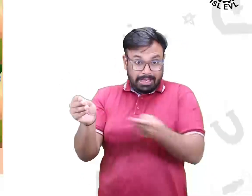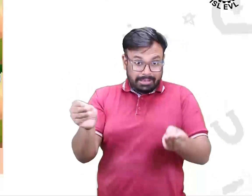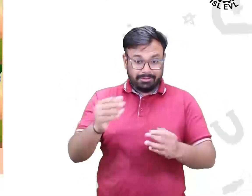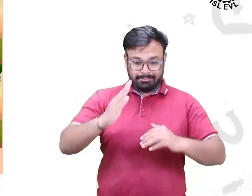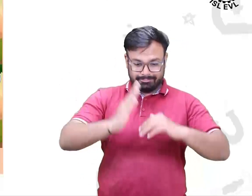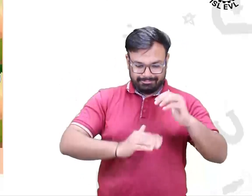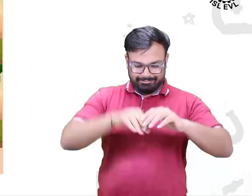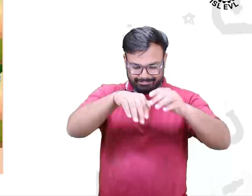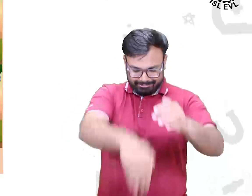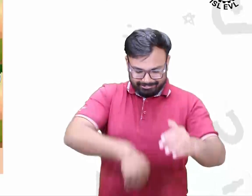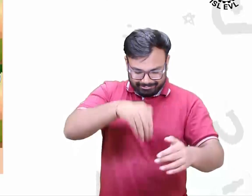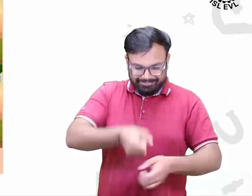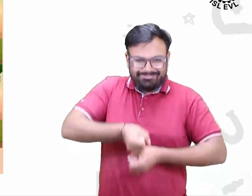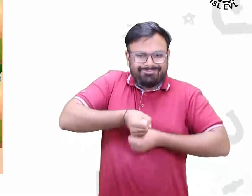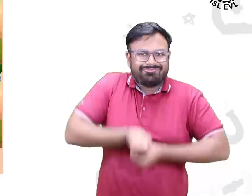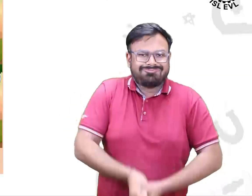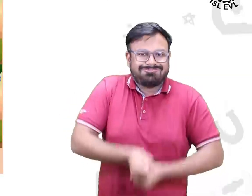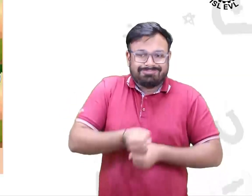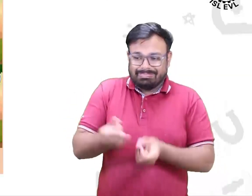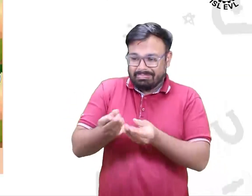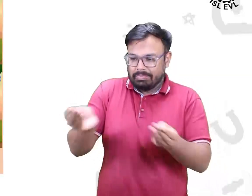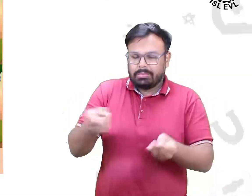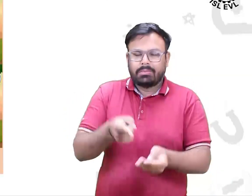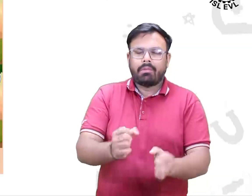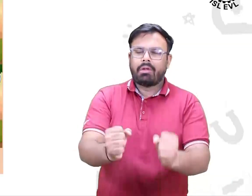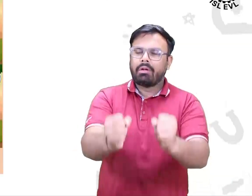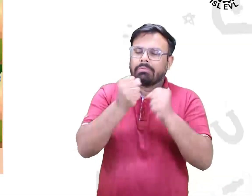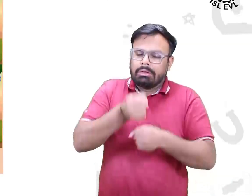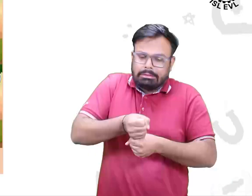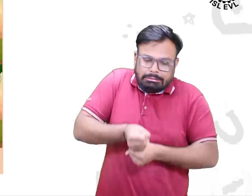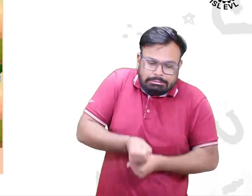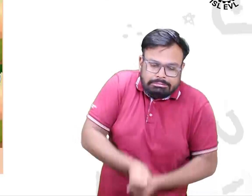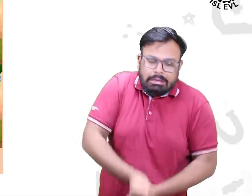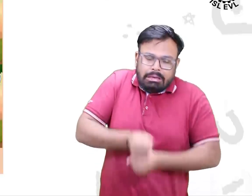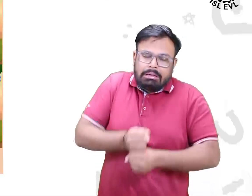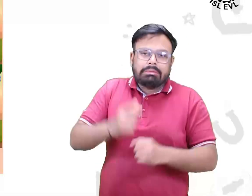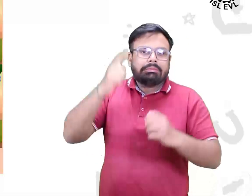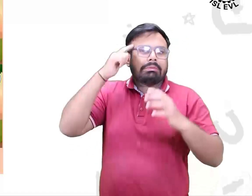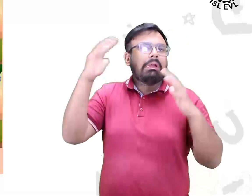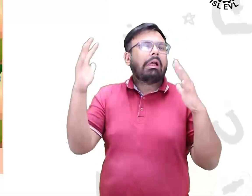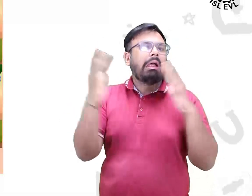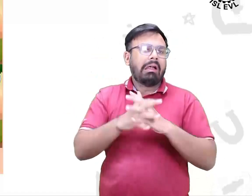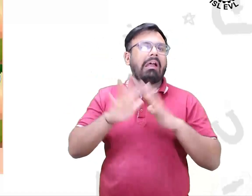Myth. Oh, termite mound is here.